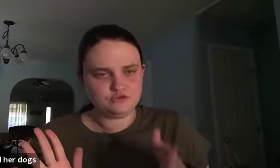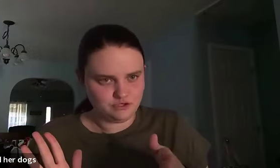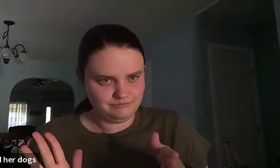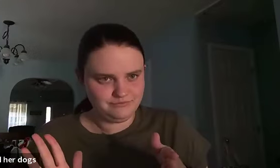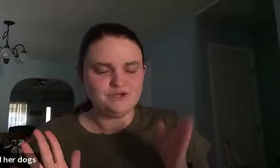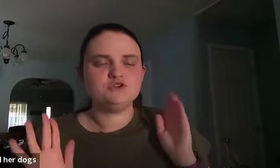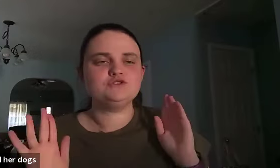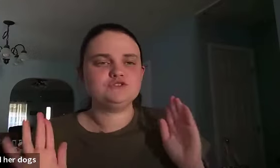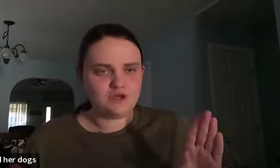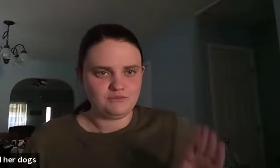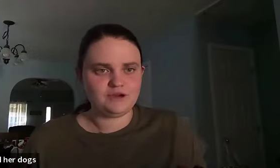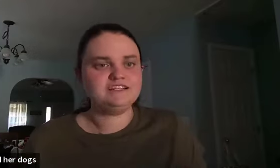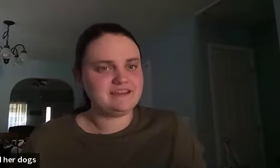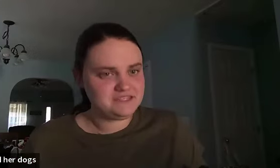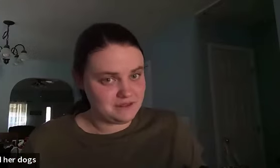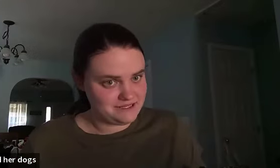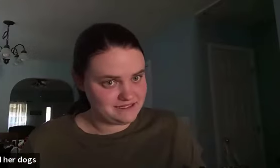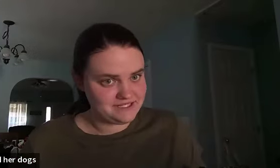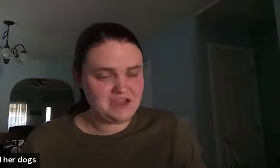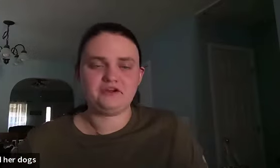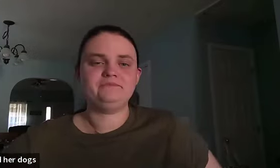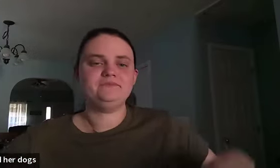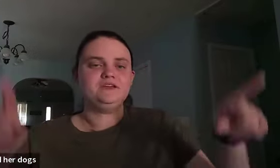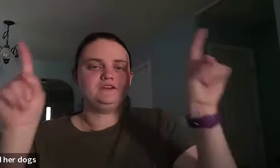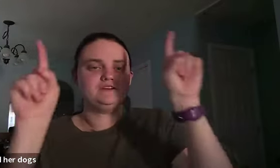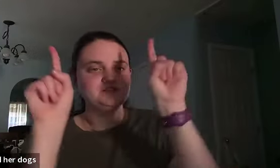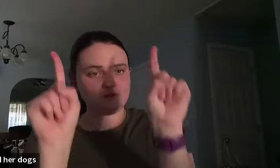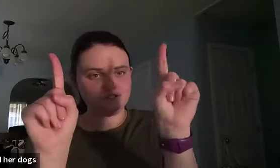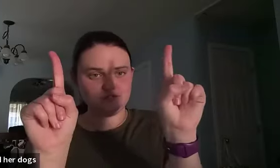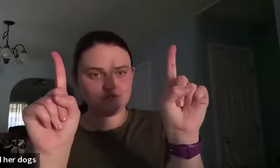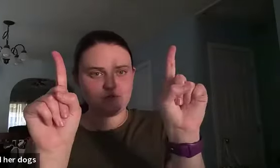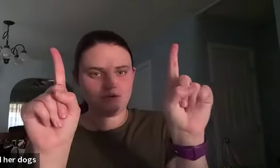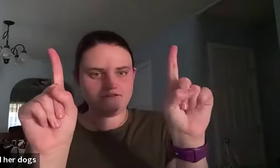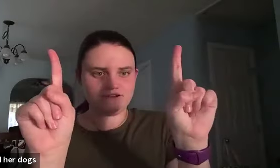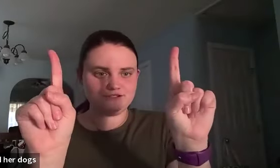through Zoom. So we're going to take this step by step together. You're going to start with 2 pointer fingers.